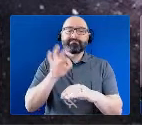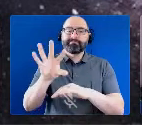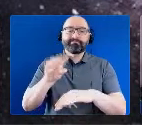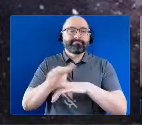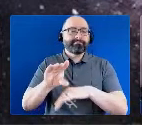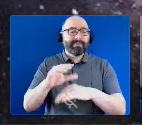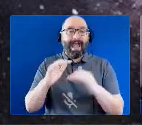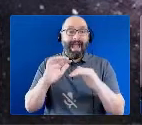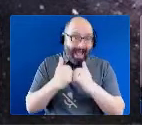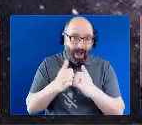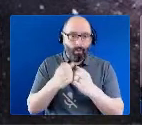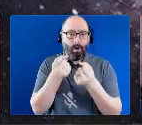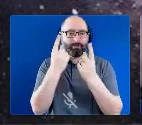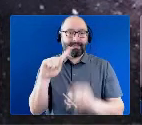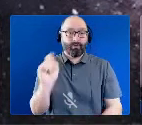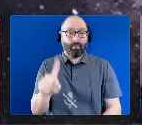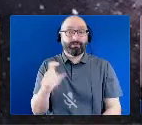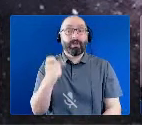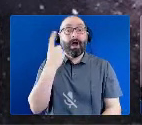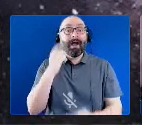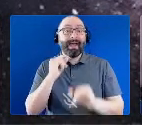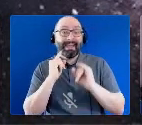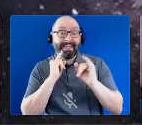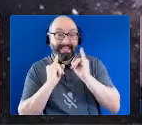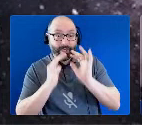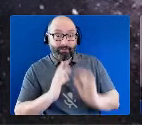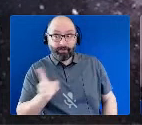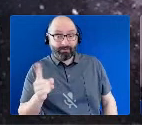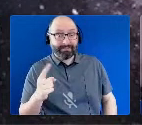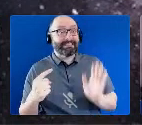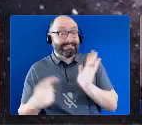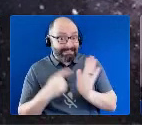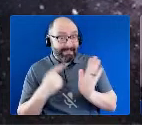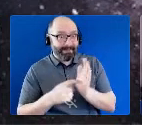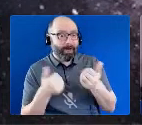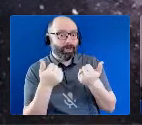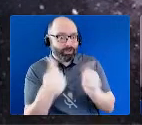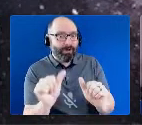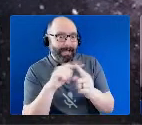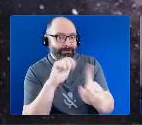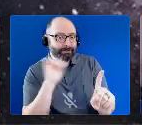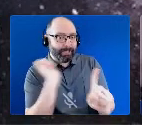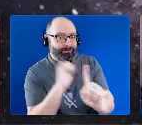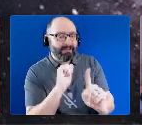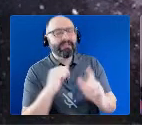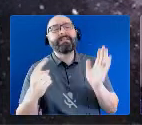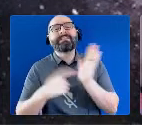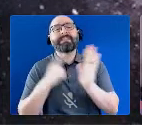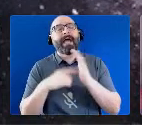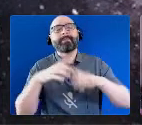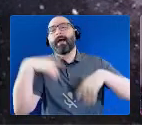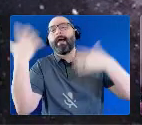for understanding questions is that interviewers are in fact sometimes trying to trick you. Sometimes it's unintentional, like a question is